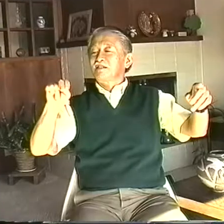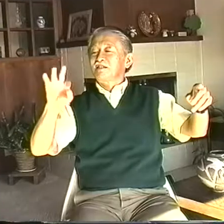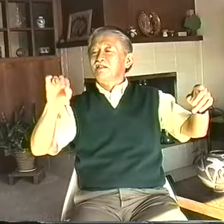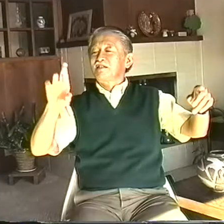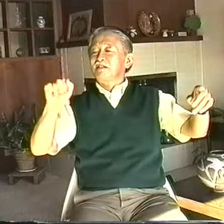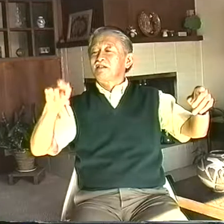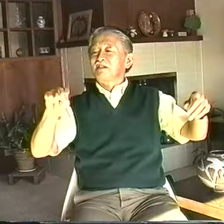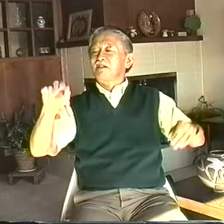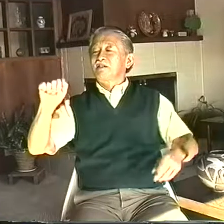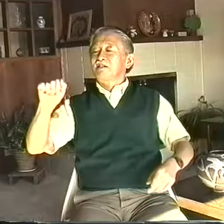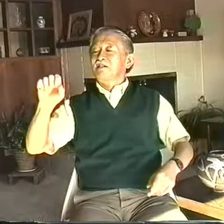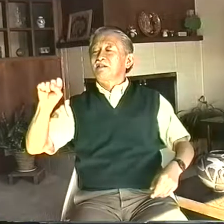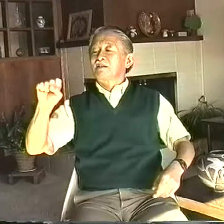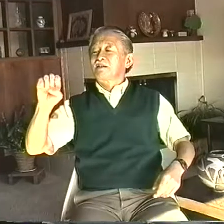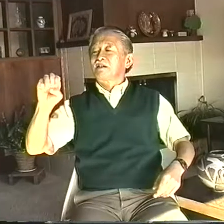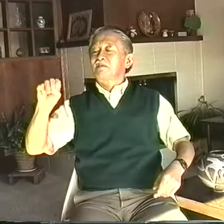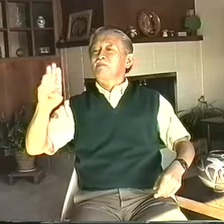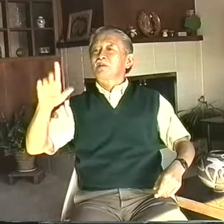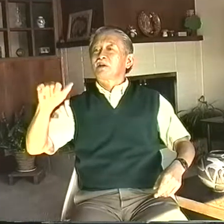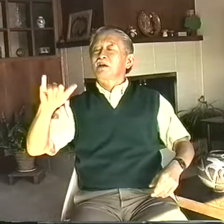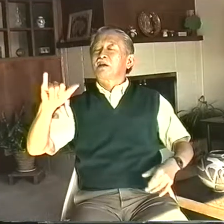Miss Rice took me to visit my parents